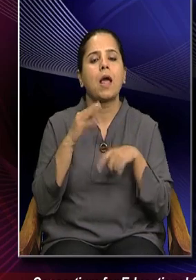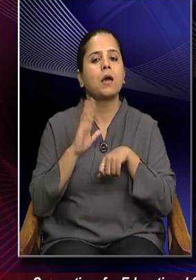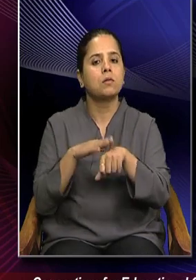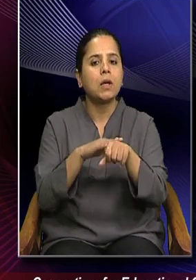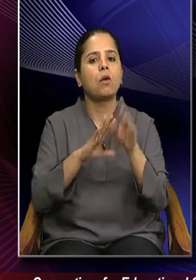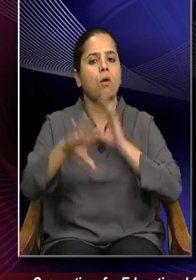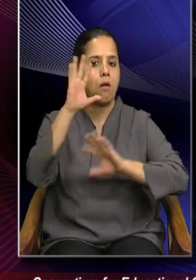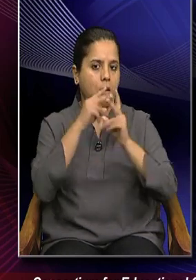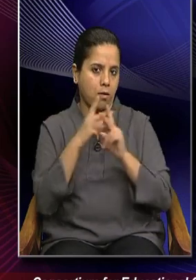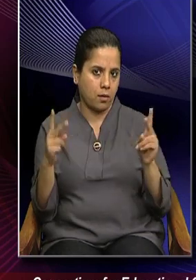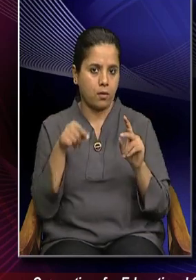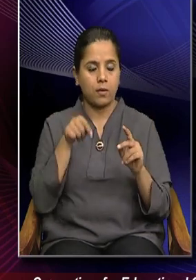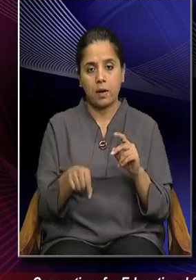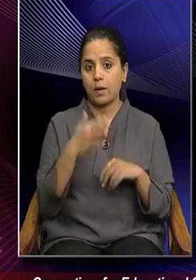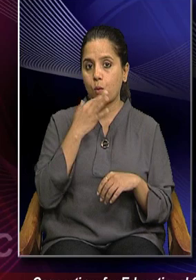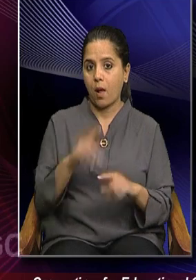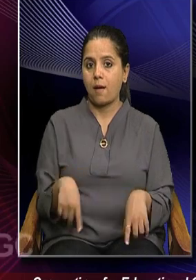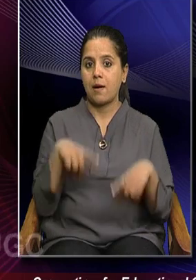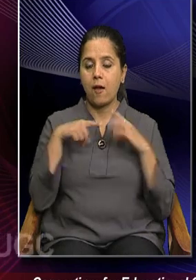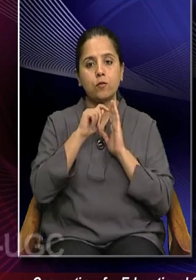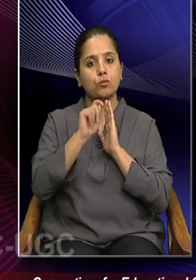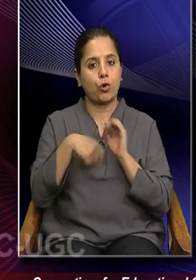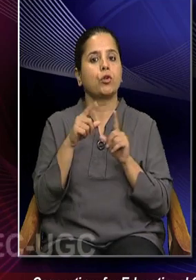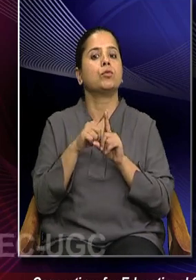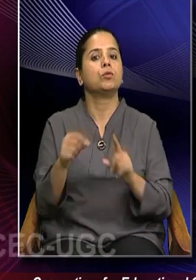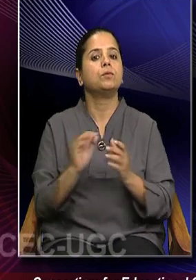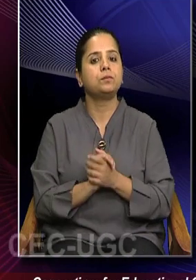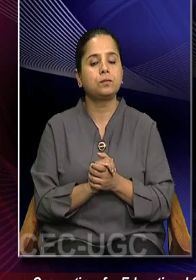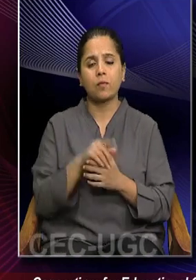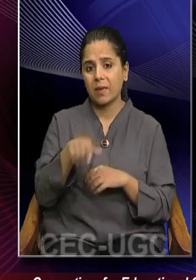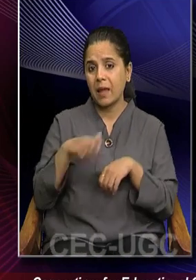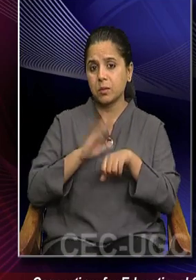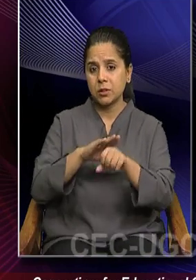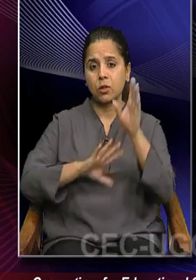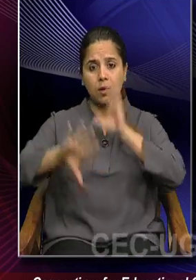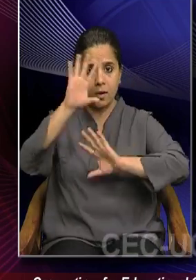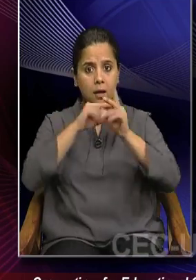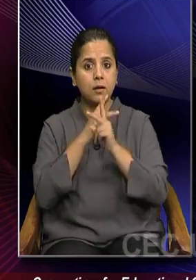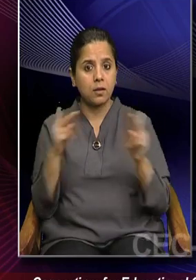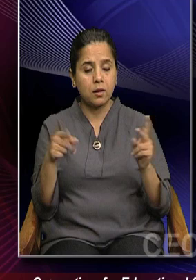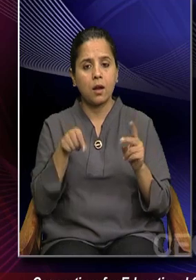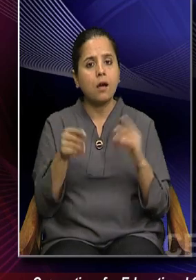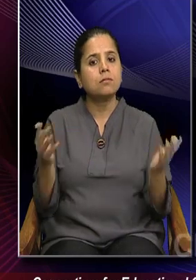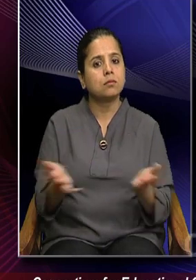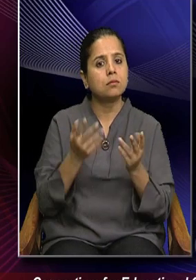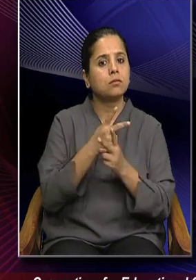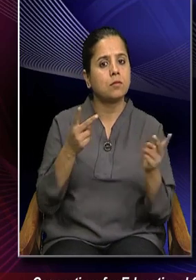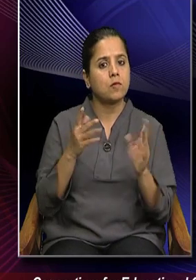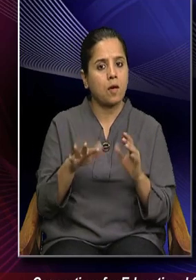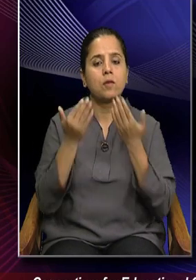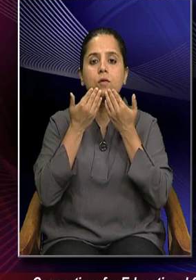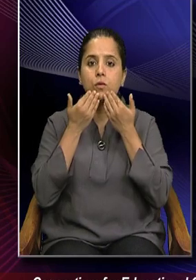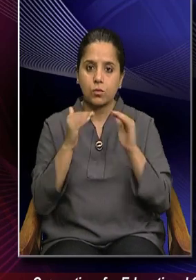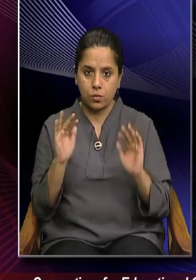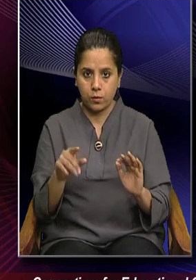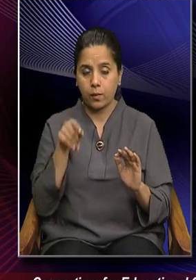experiential learning through a real life project. Experiential learning encourages the student